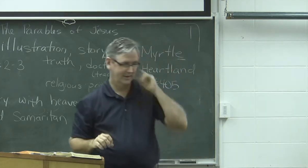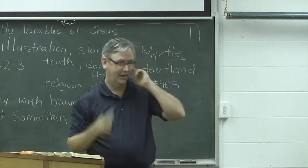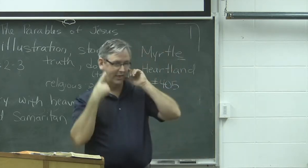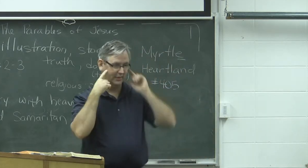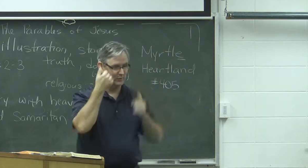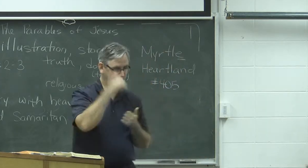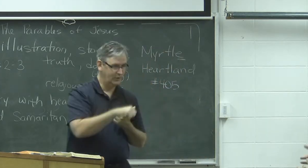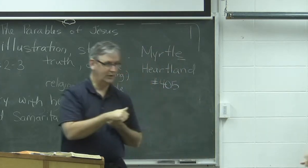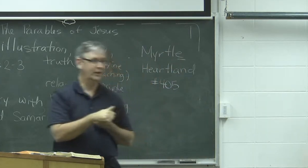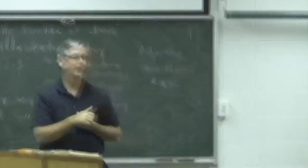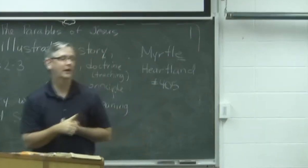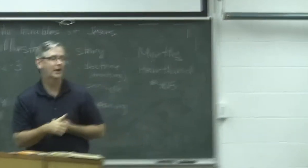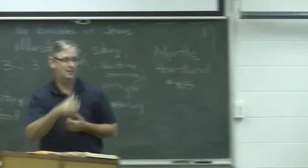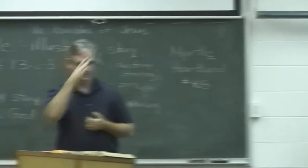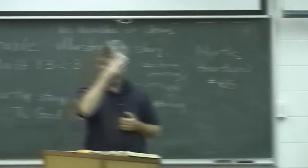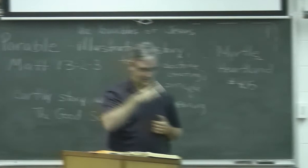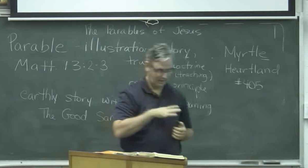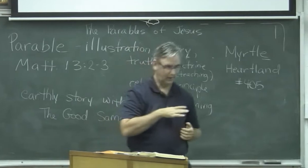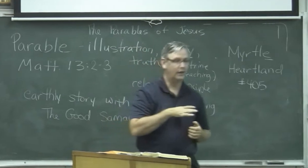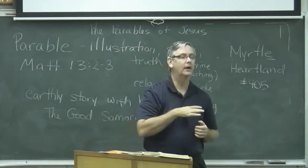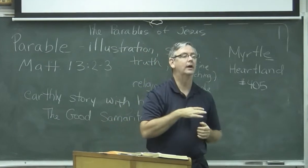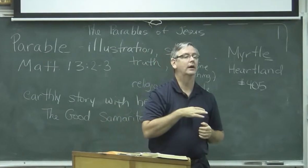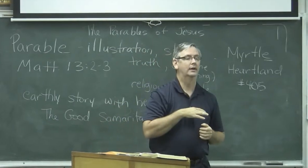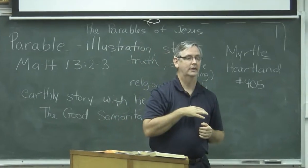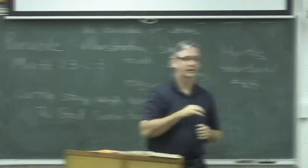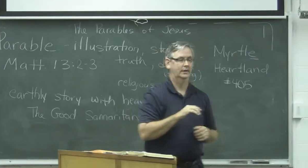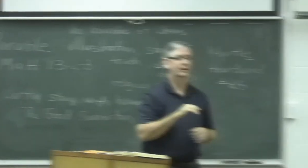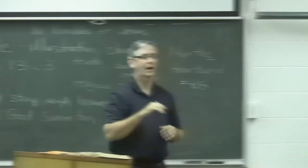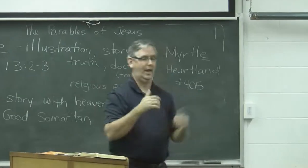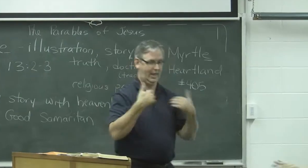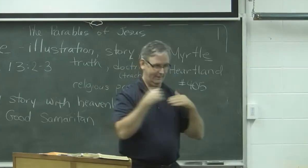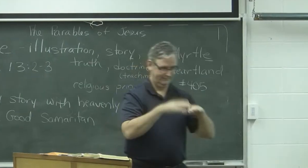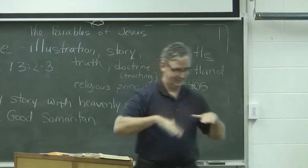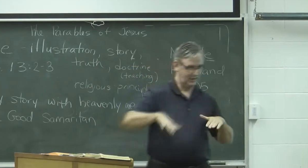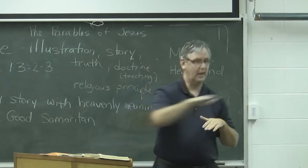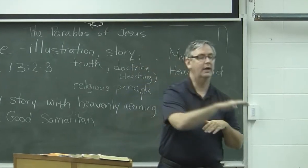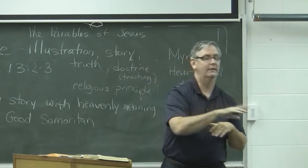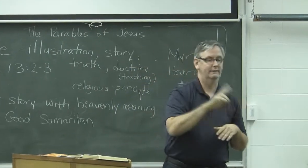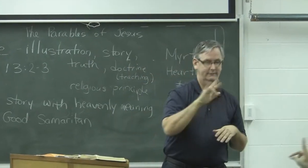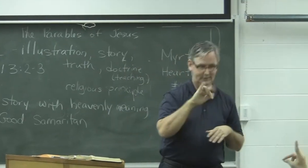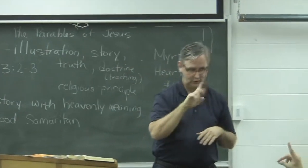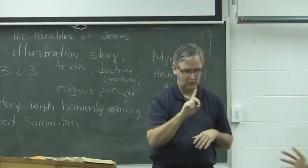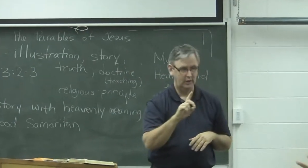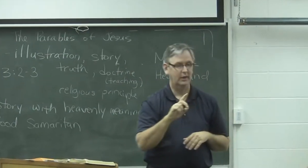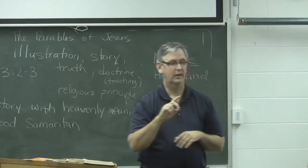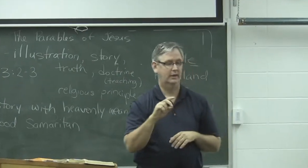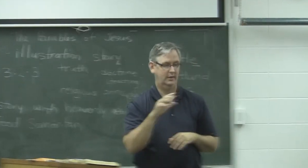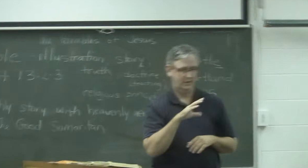I remember about a man, he had a field, a vineyard, and he